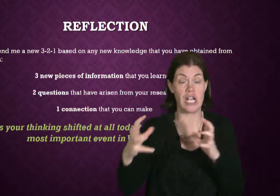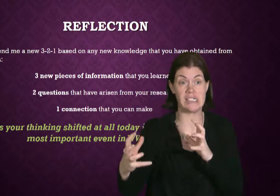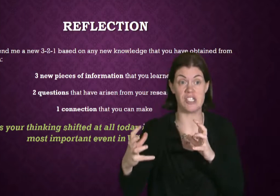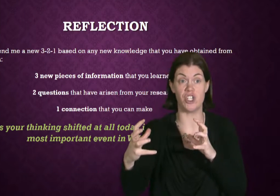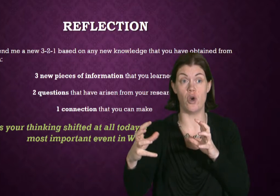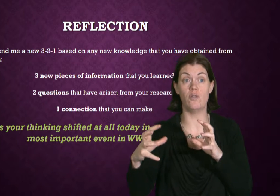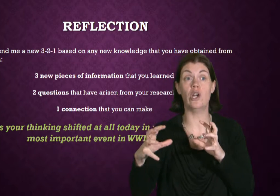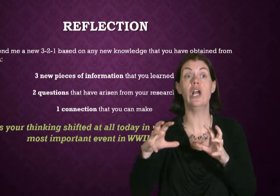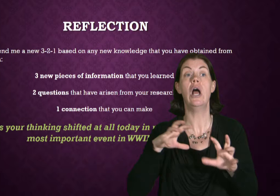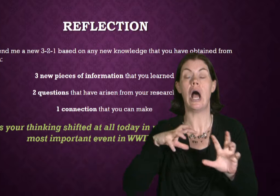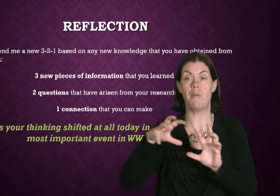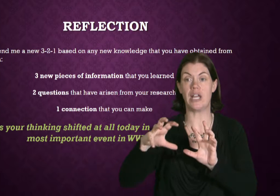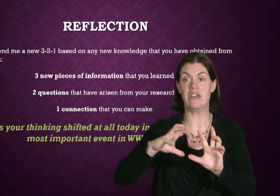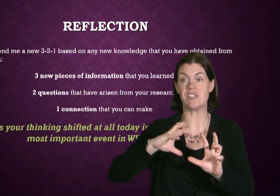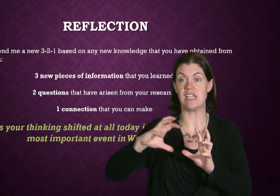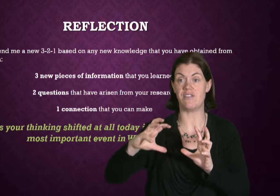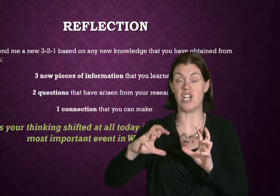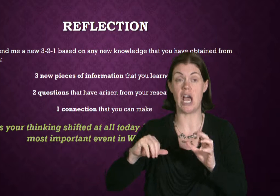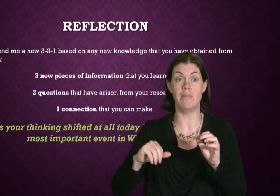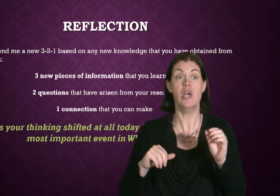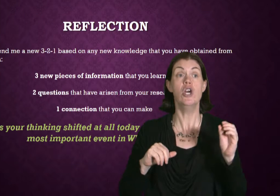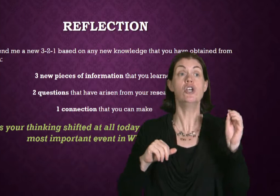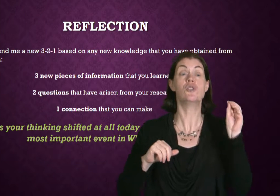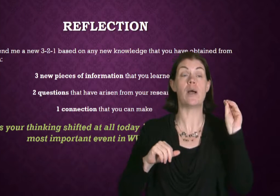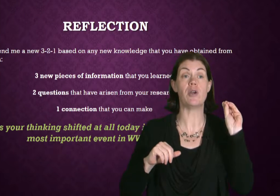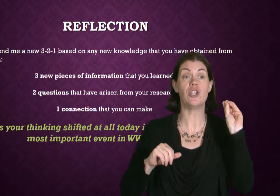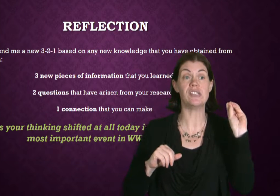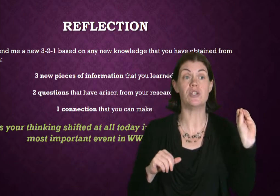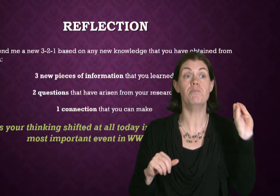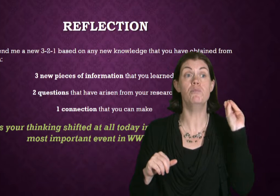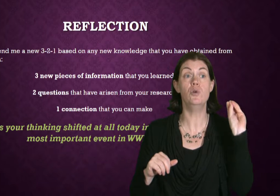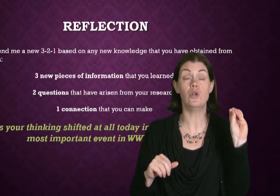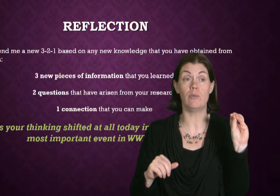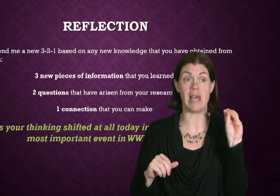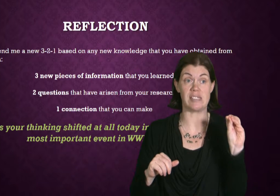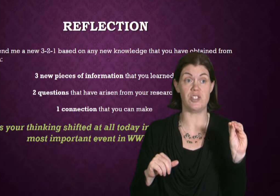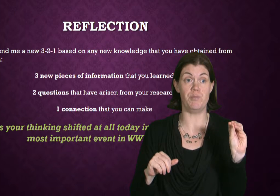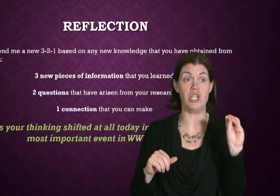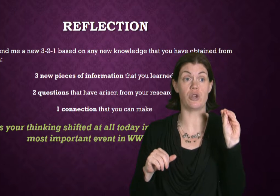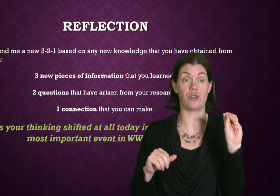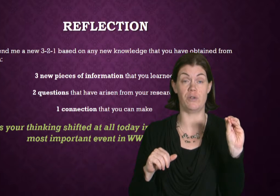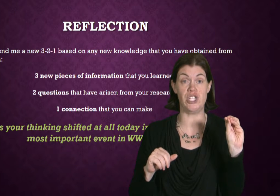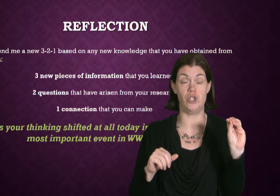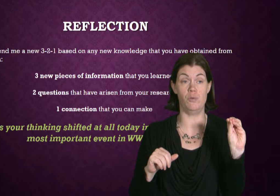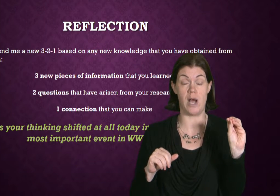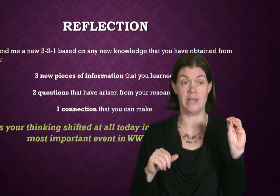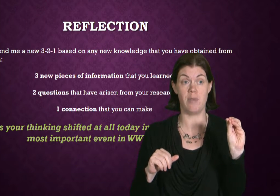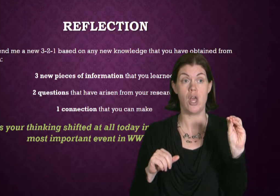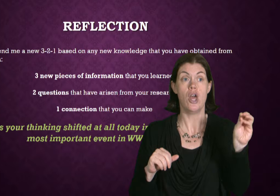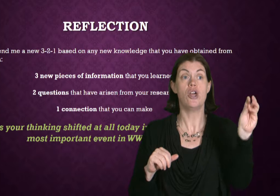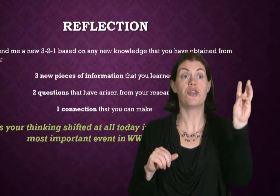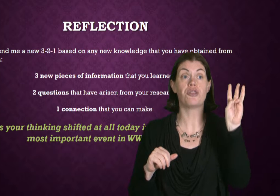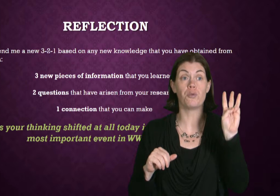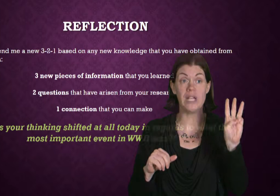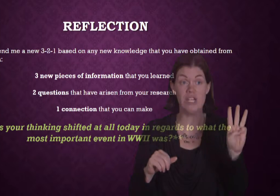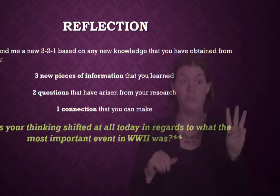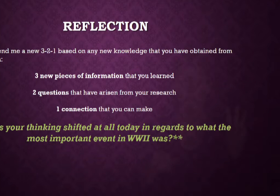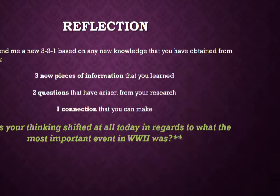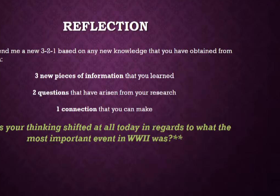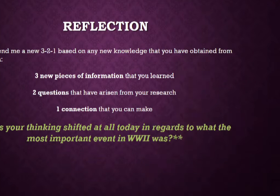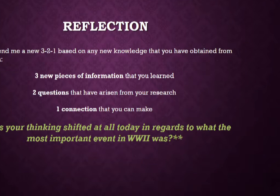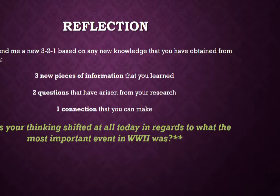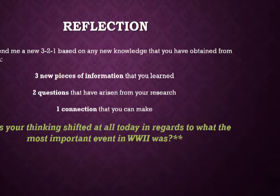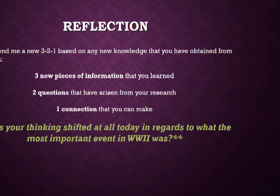have to transition over, I want to give us enough time. So I want you guys to Moodle message me your 3-2-1. 3